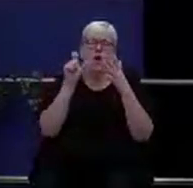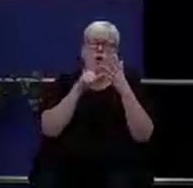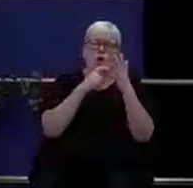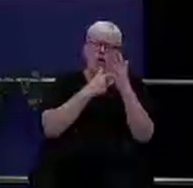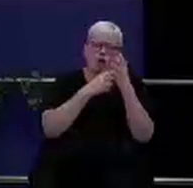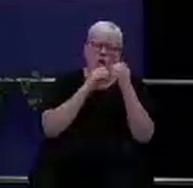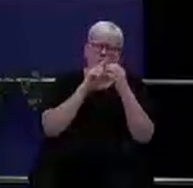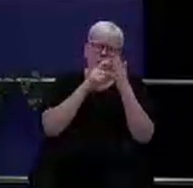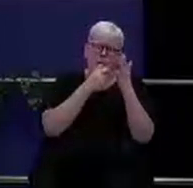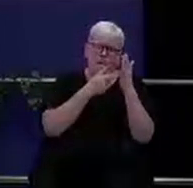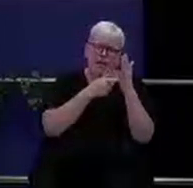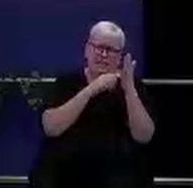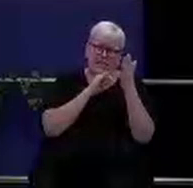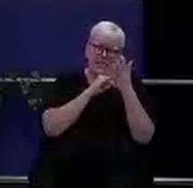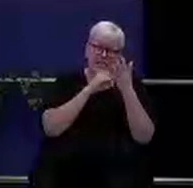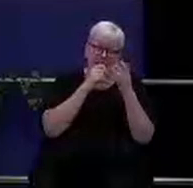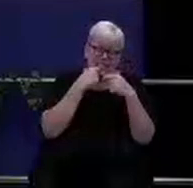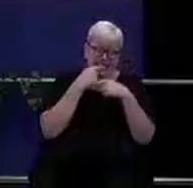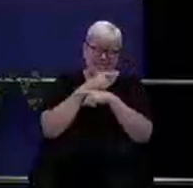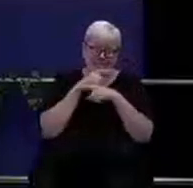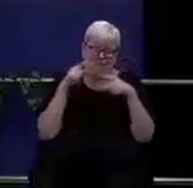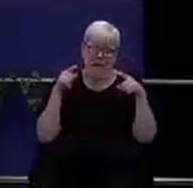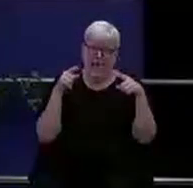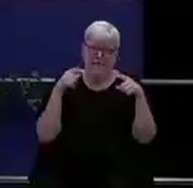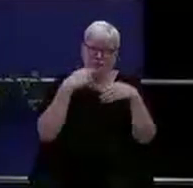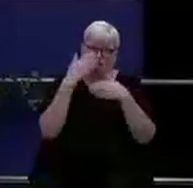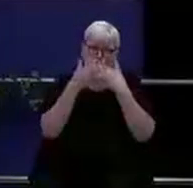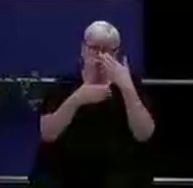just wondering how you approach that in your different ways.